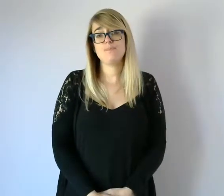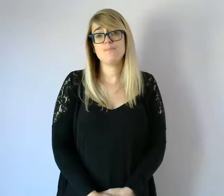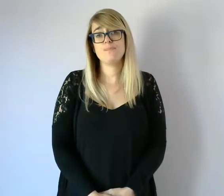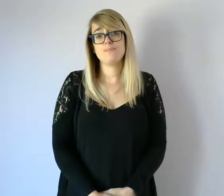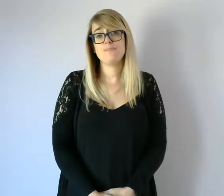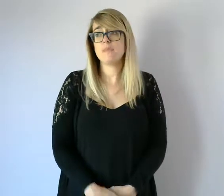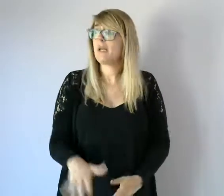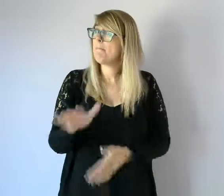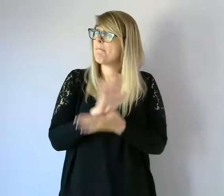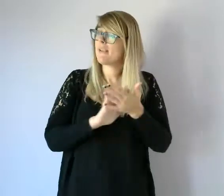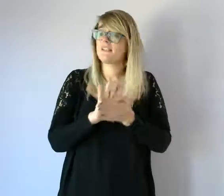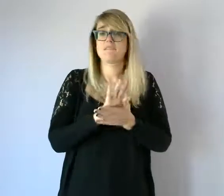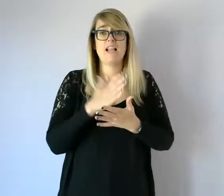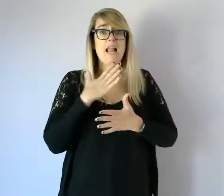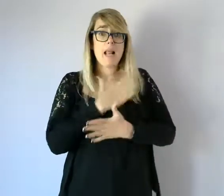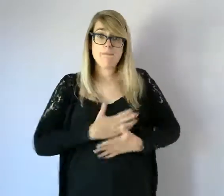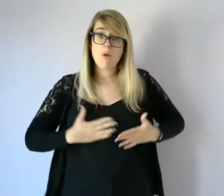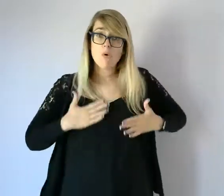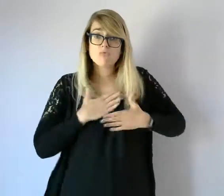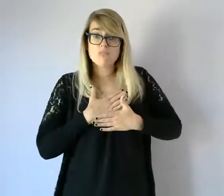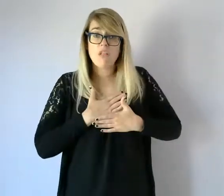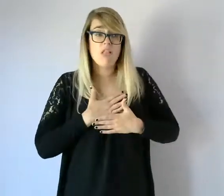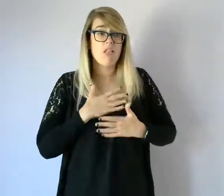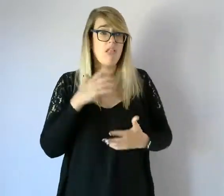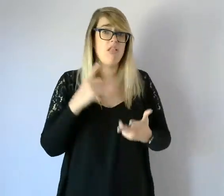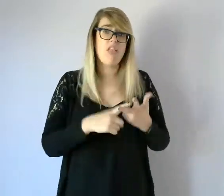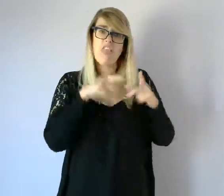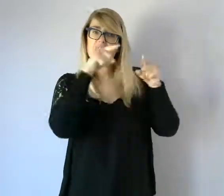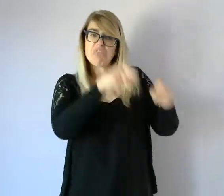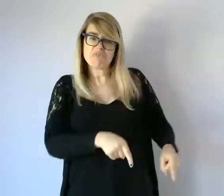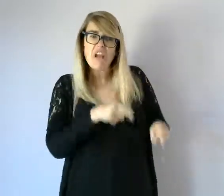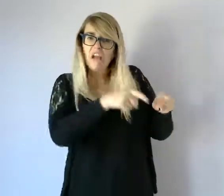including emotional abuse, threats of harm or abandonment,